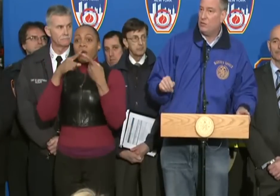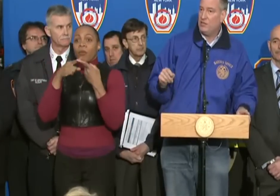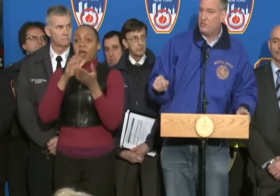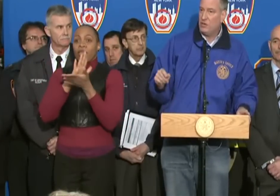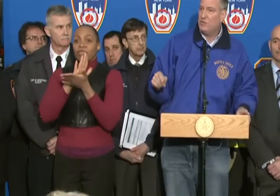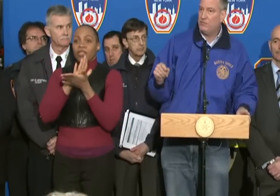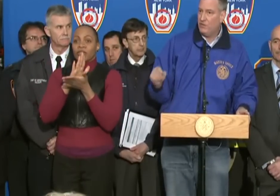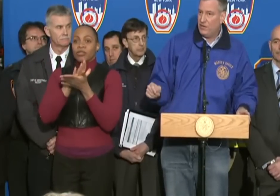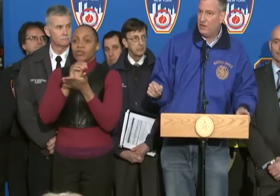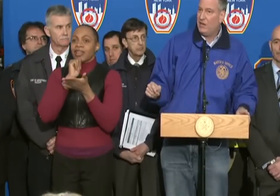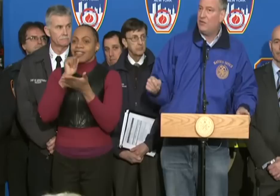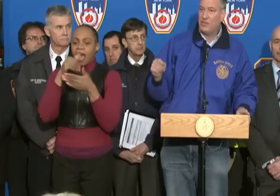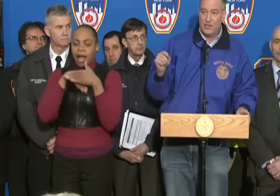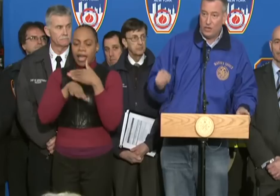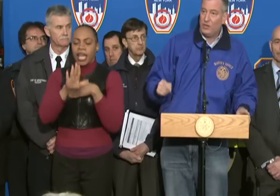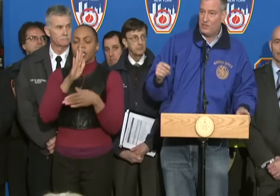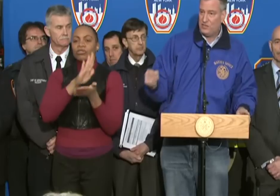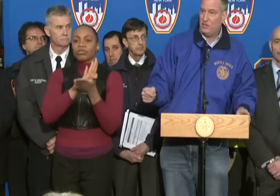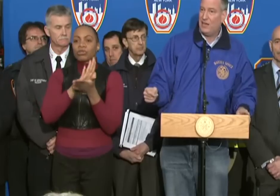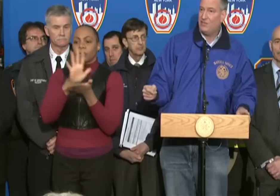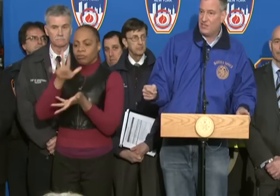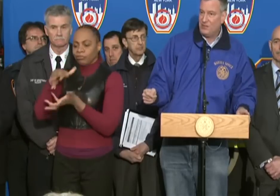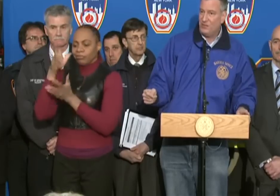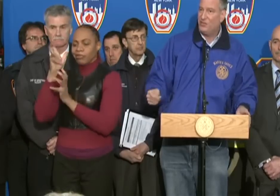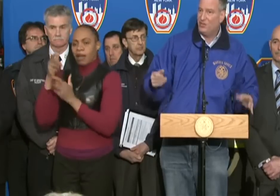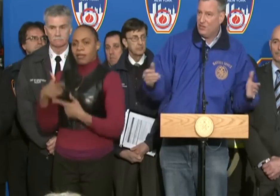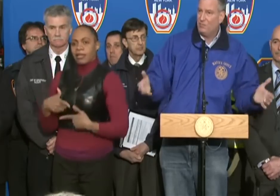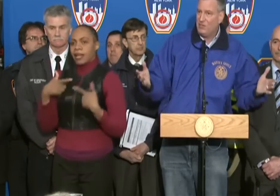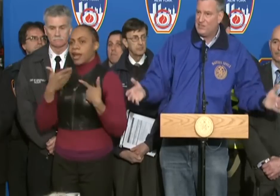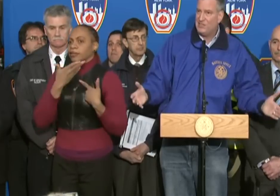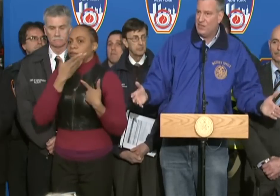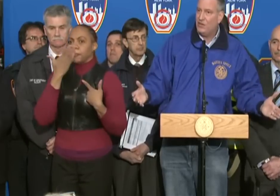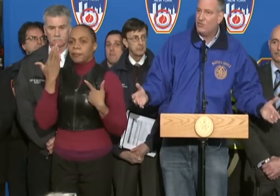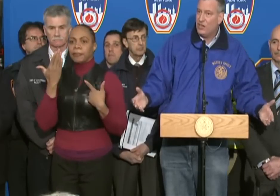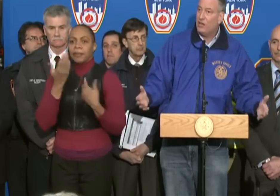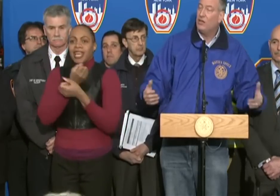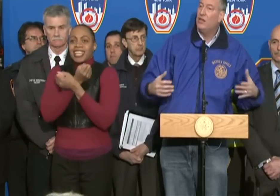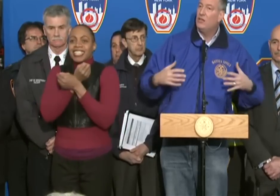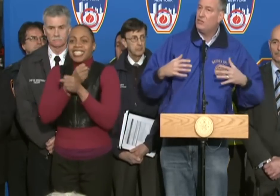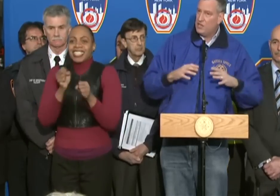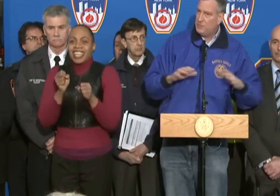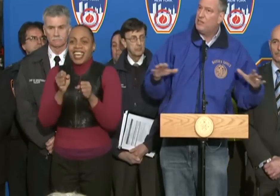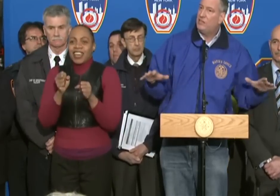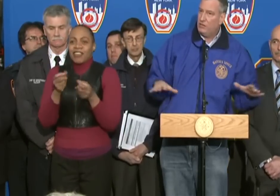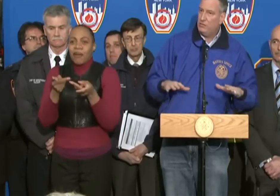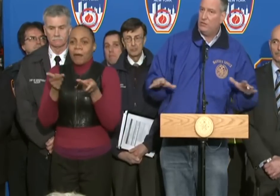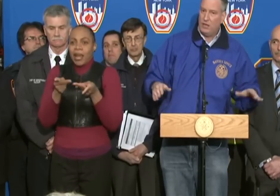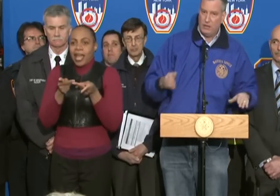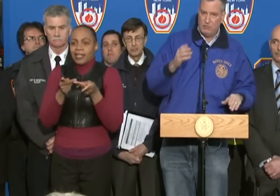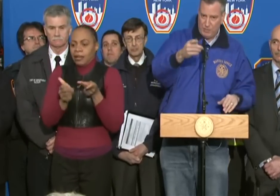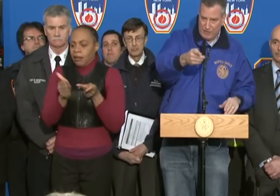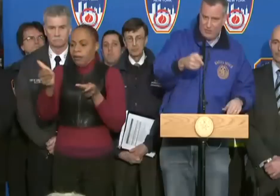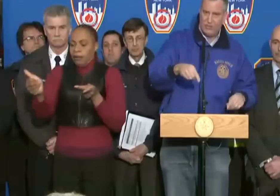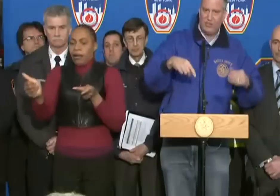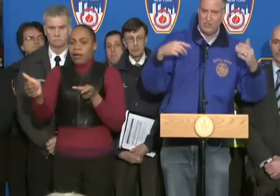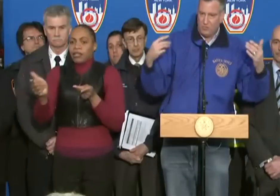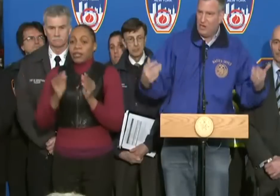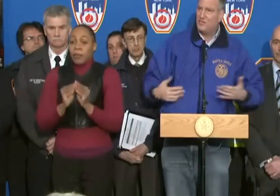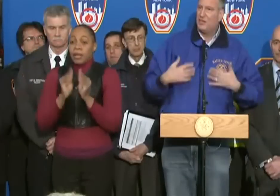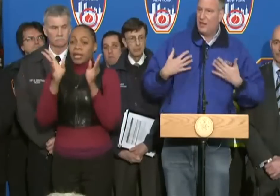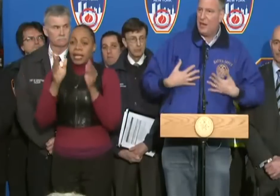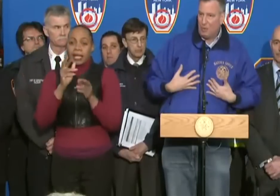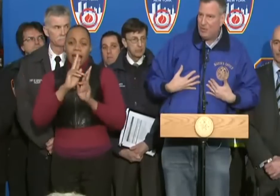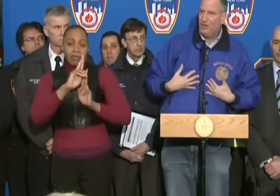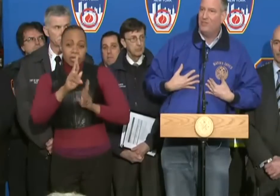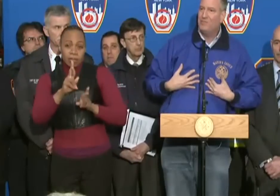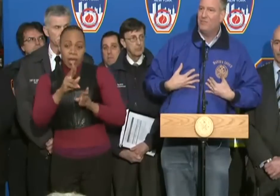it's incredibly disruptive for their lives, and they don't necessarily have a safe alternative place to send their child. So let's be clear. I respect that you talk to some